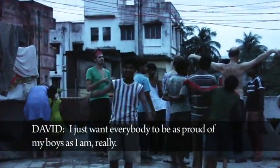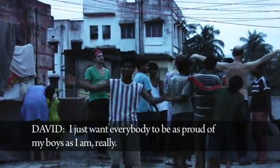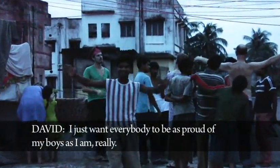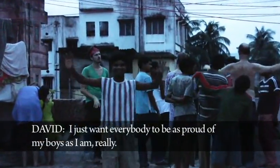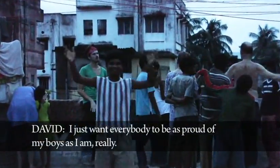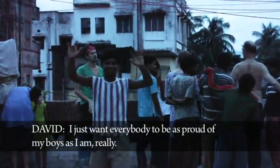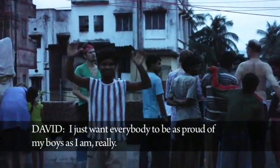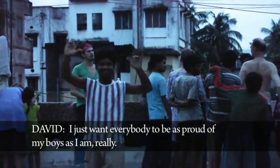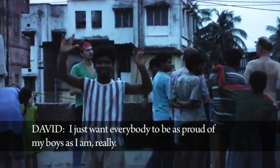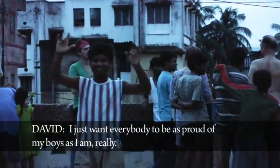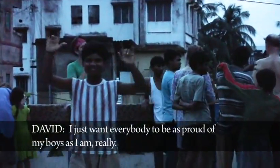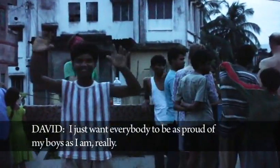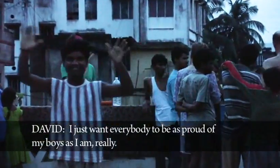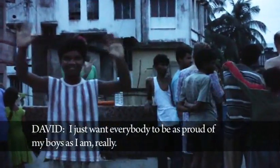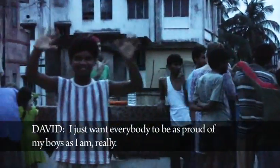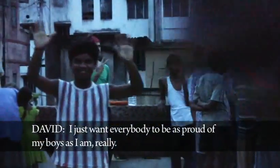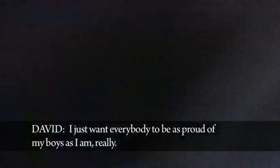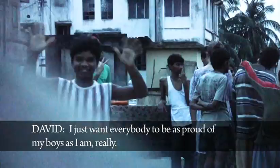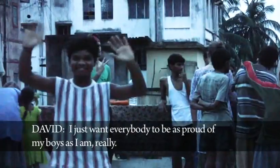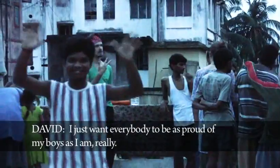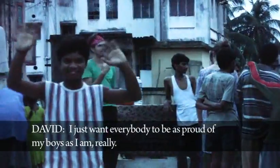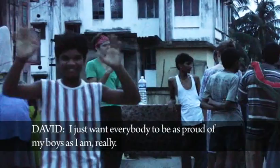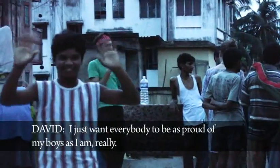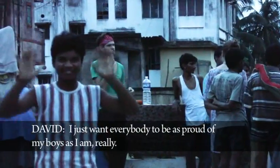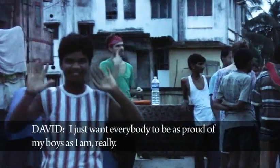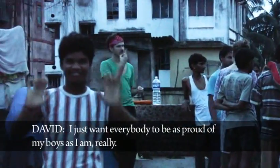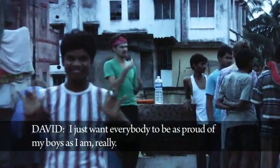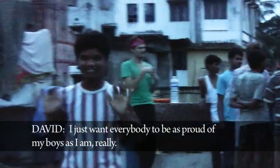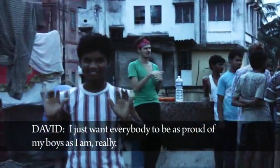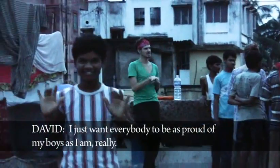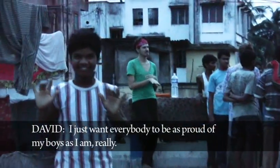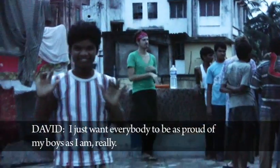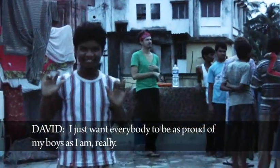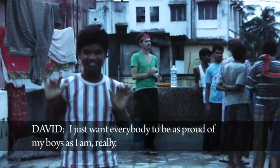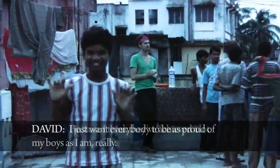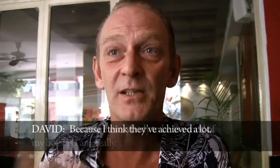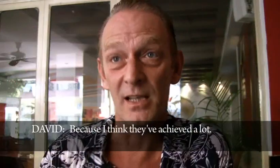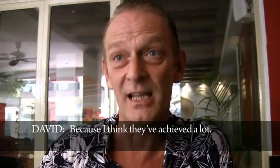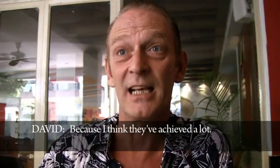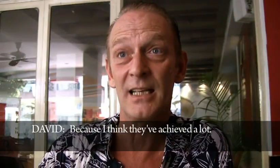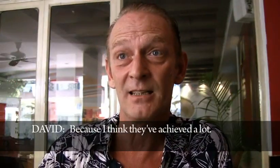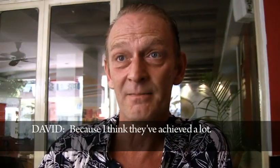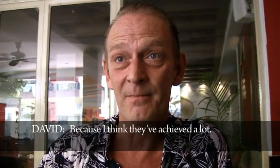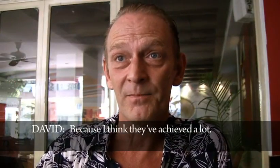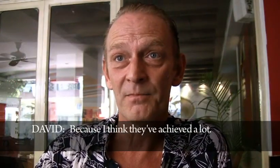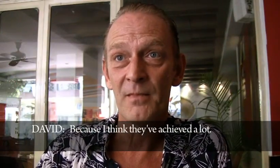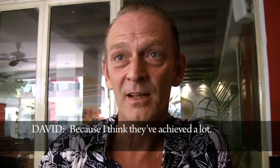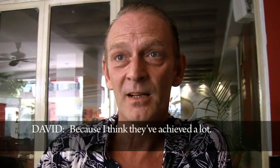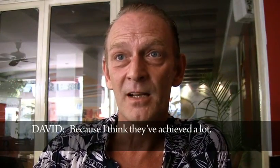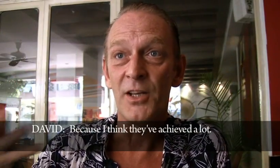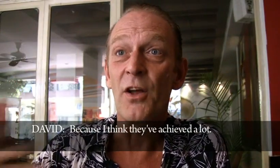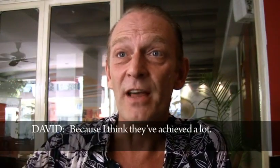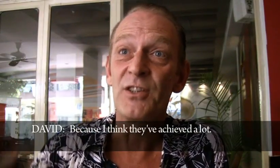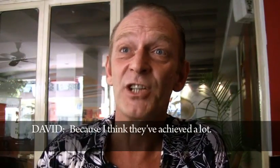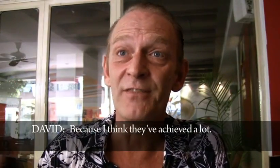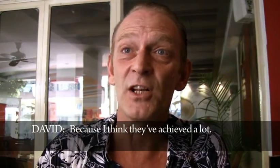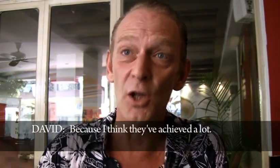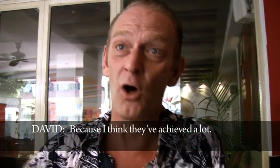I want everybody else out there to be just as proud of my boys as I am, really, because I think they've achieved a lot. And